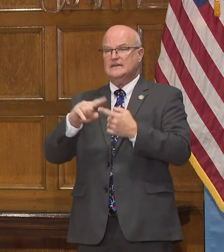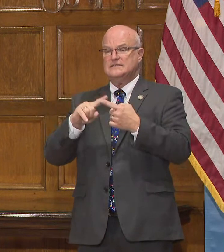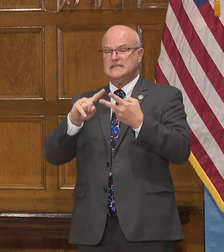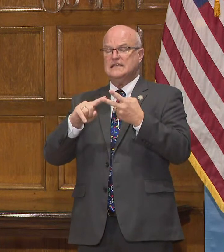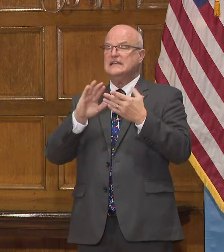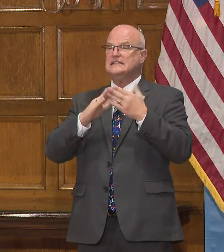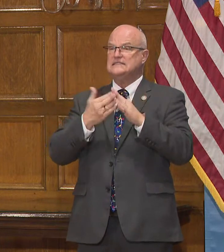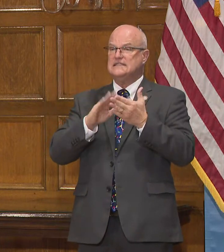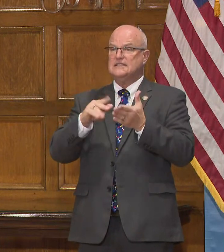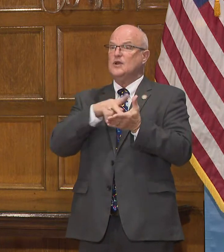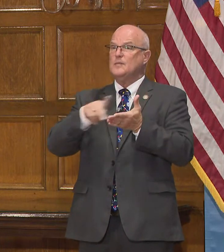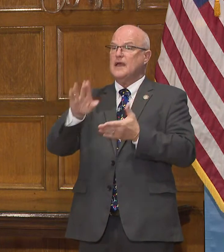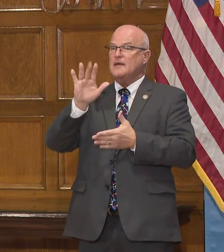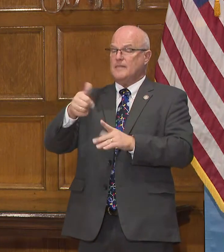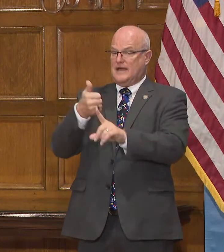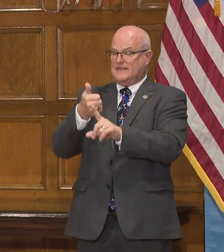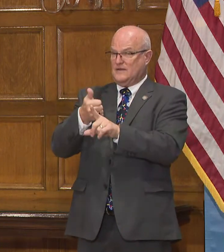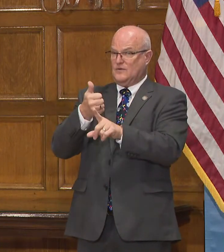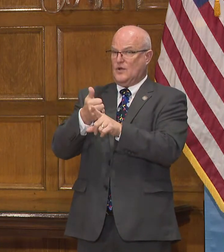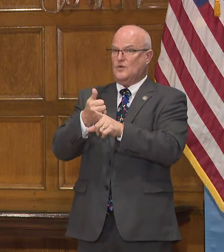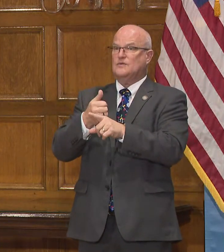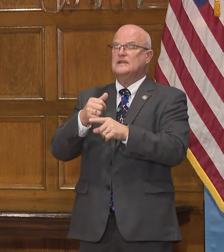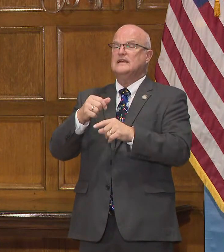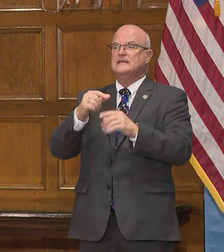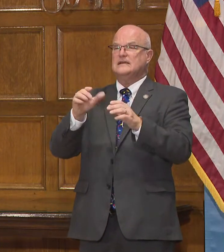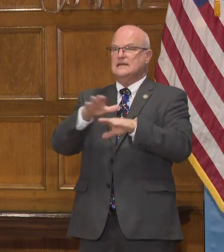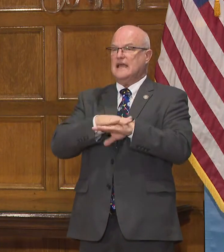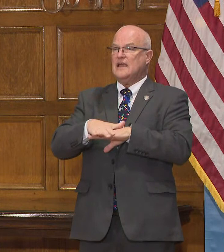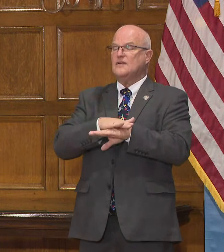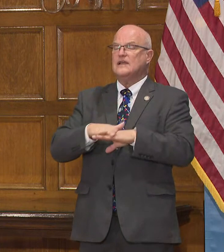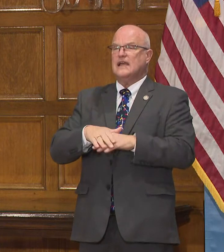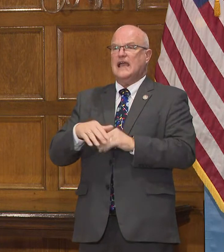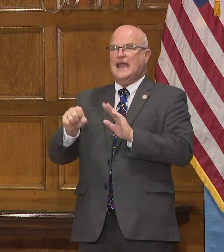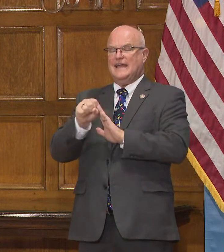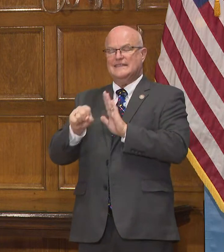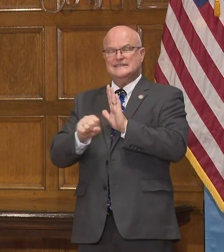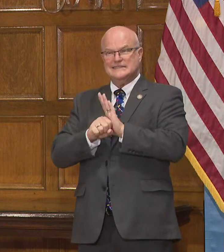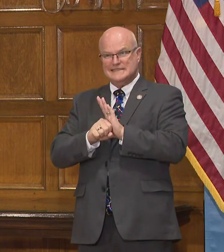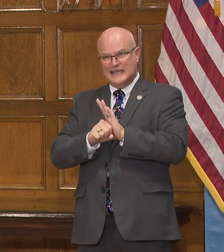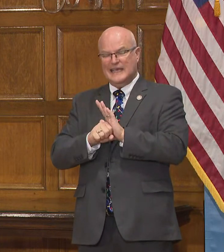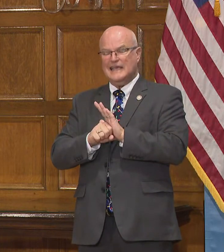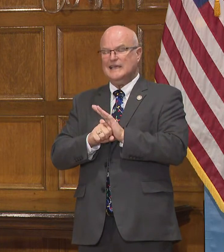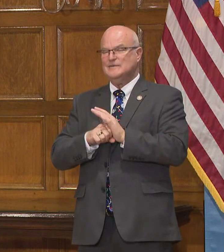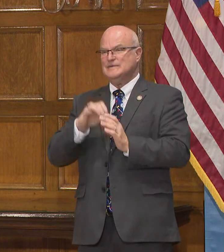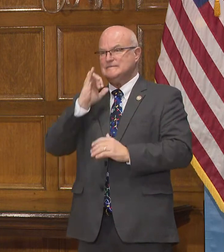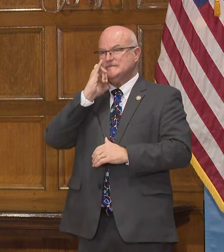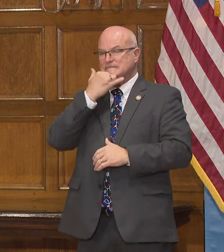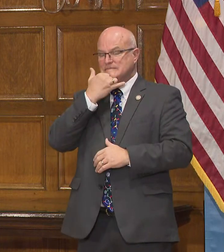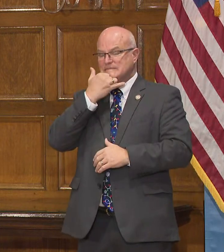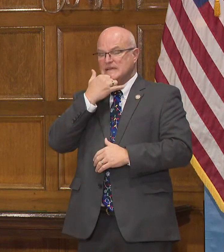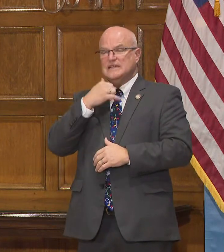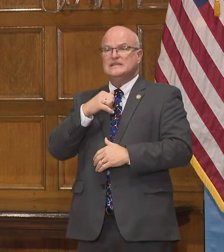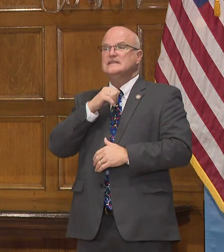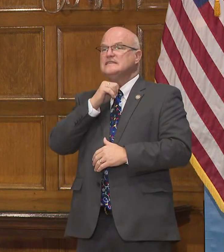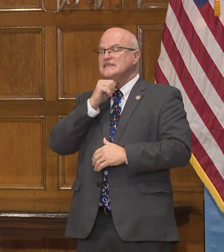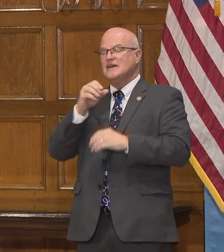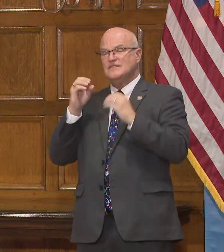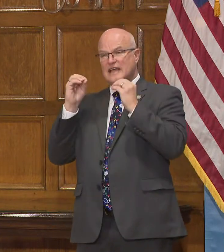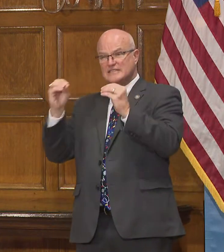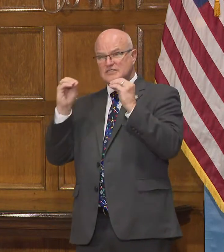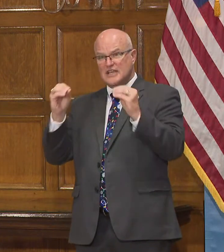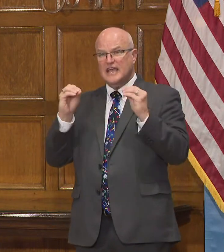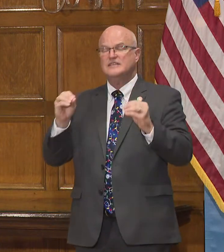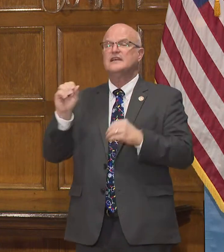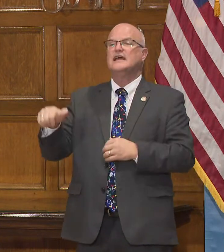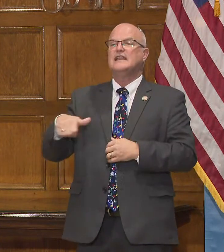local government. And the state would be remiss in our responsibilities to education and